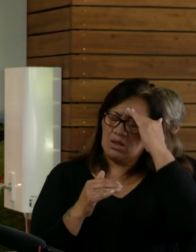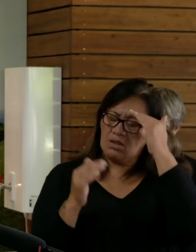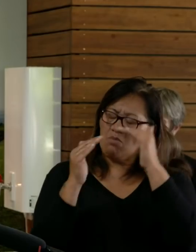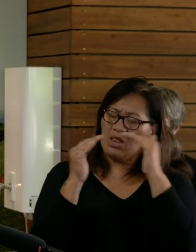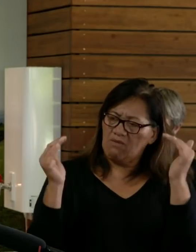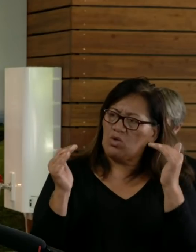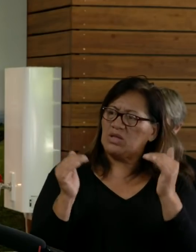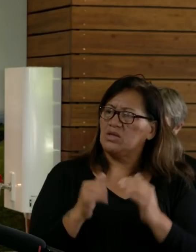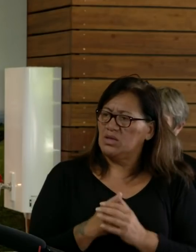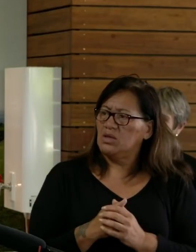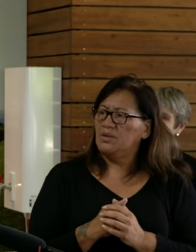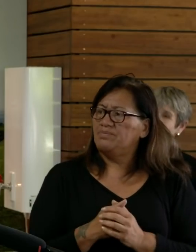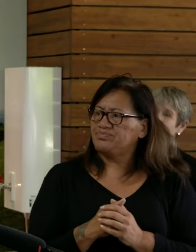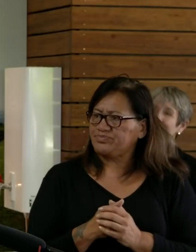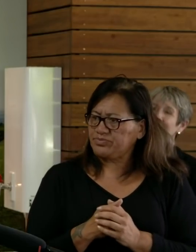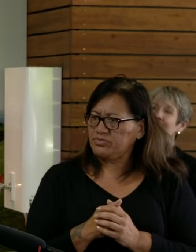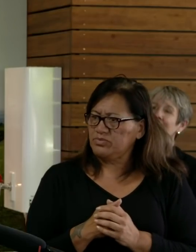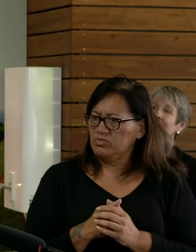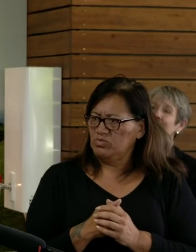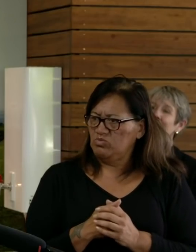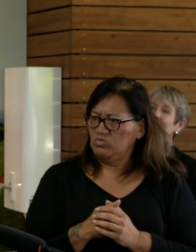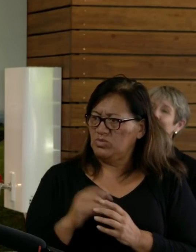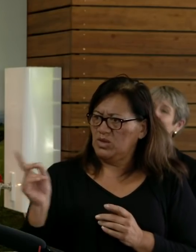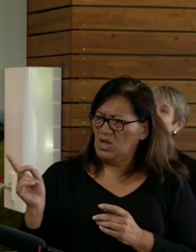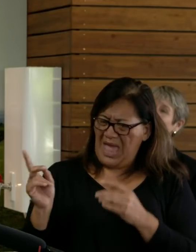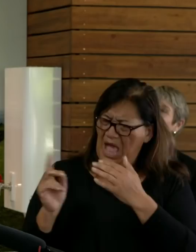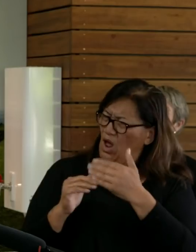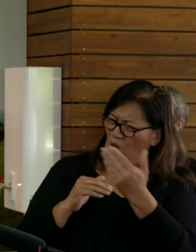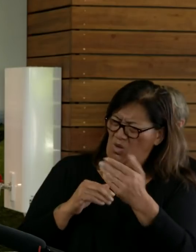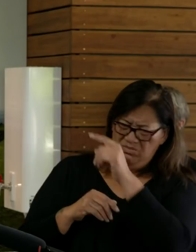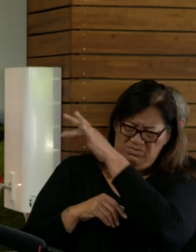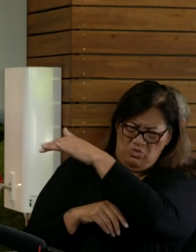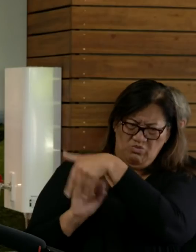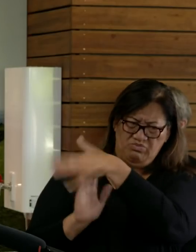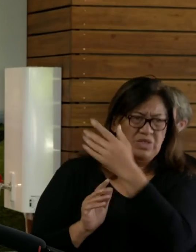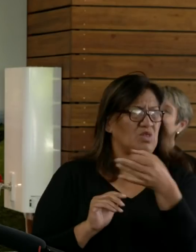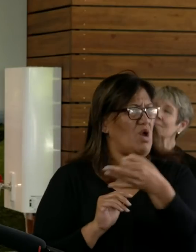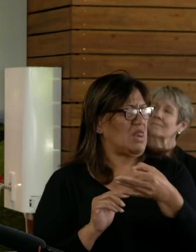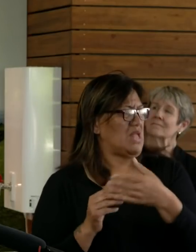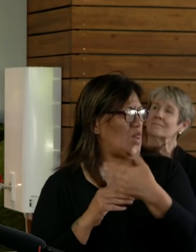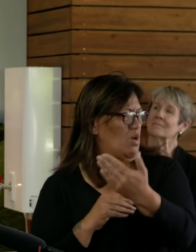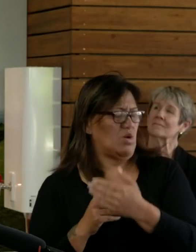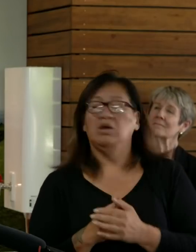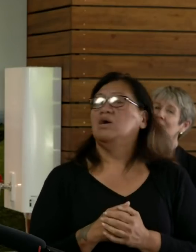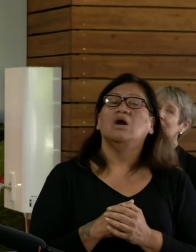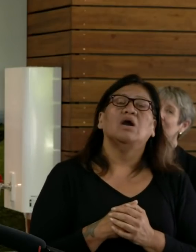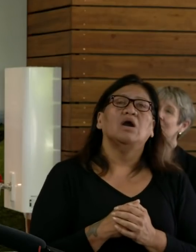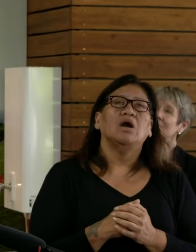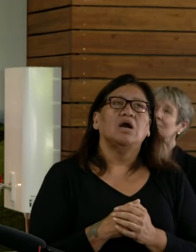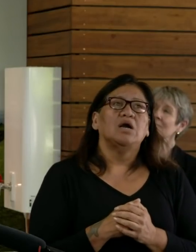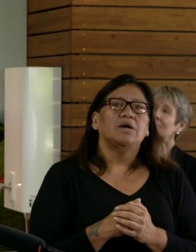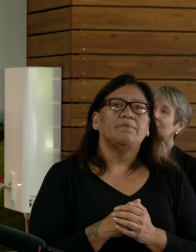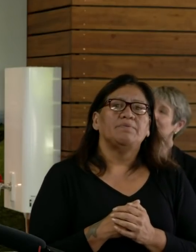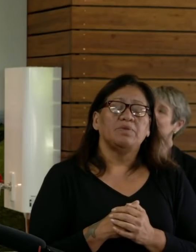individuals. And how long, sorry, how long were you on, was it 3 hours, sorry? How long, you didn't answer?